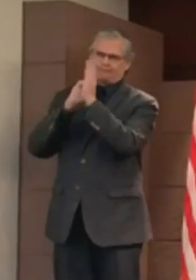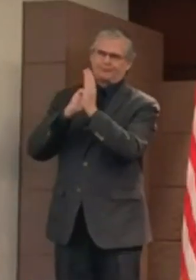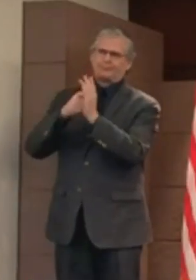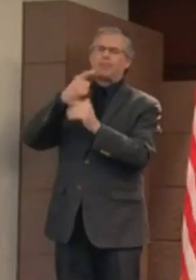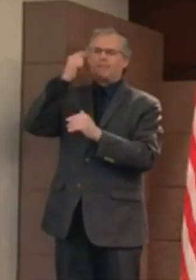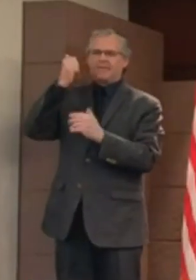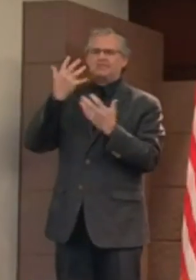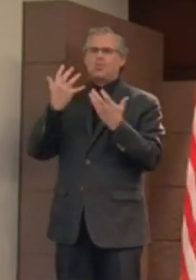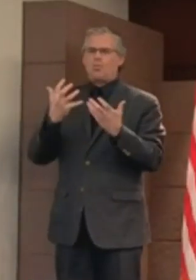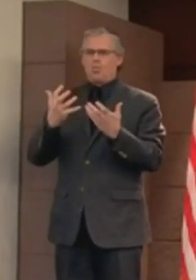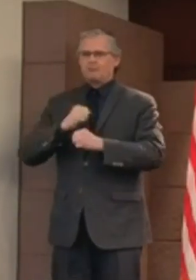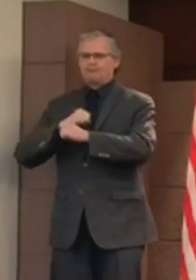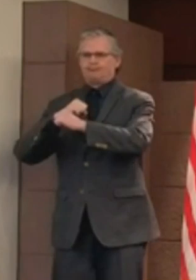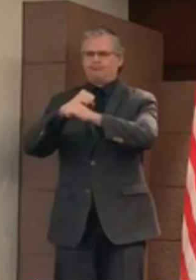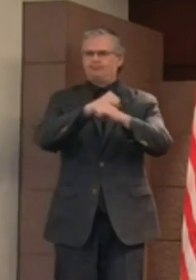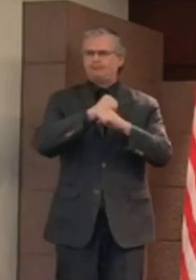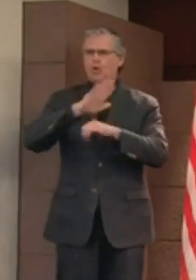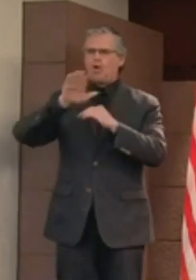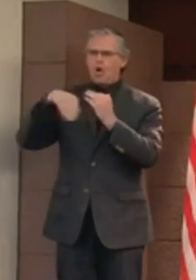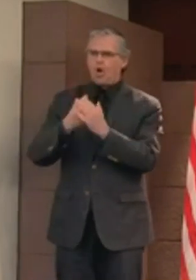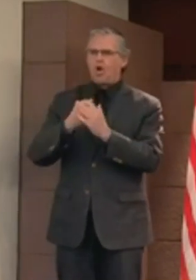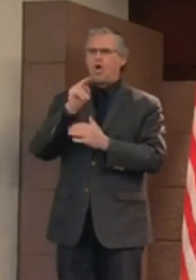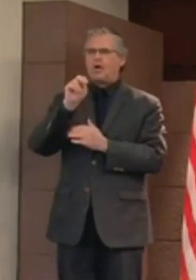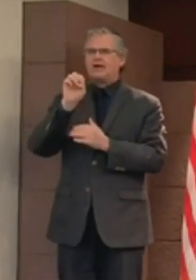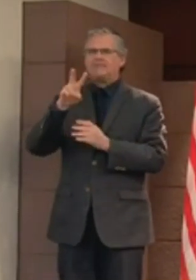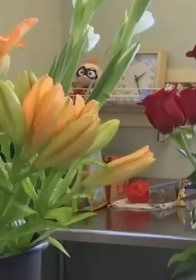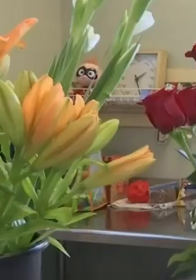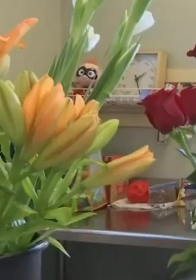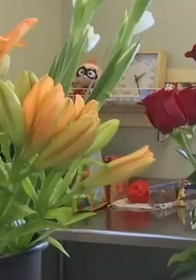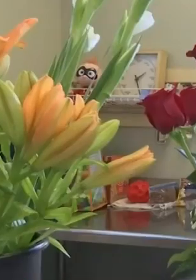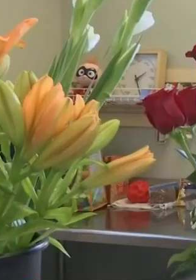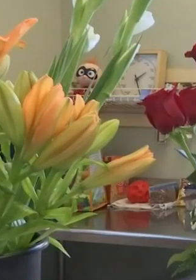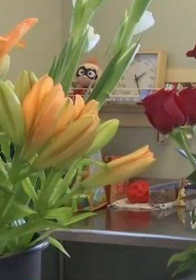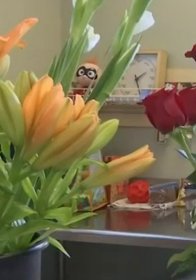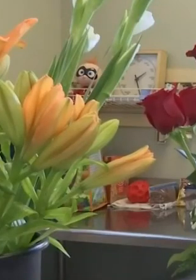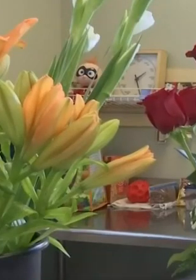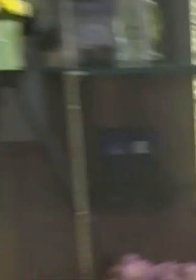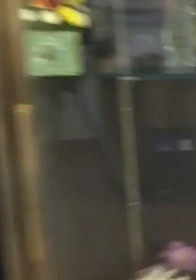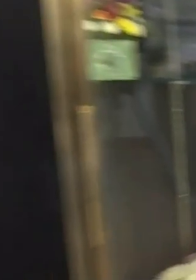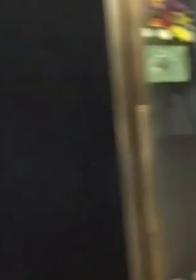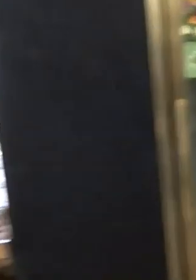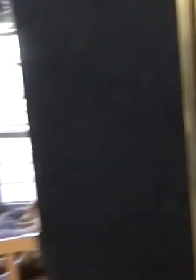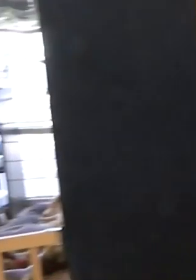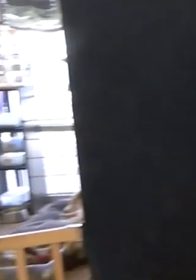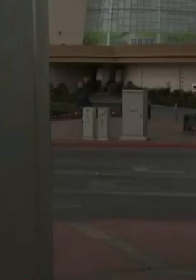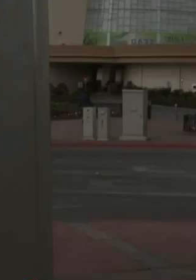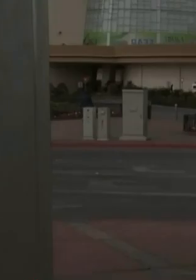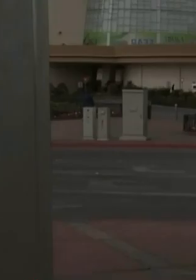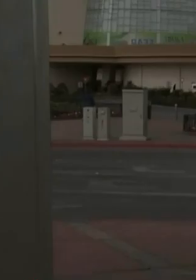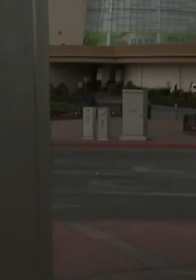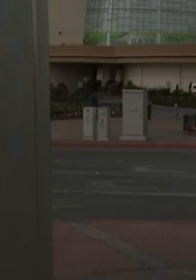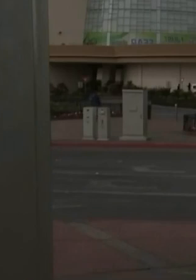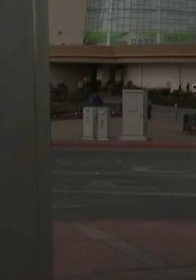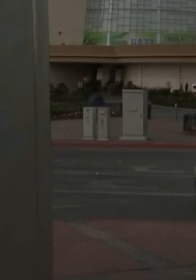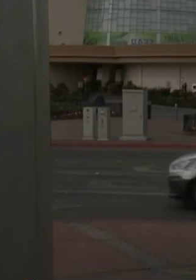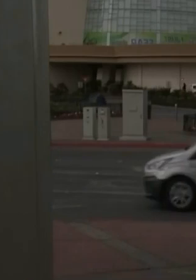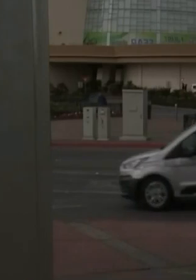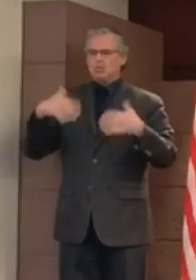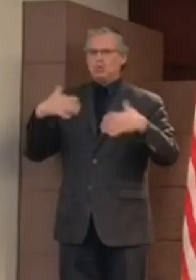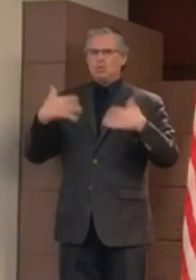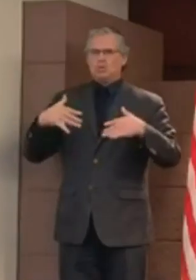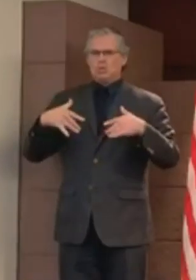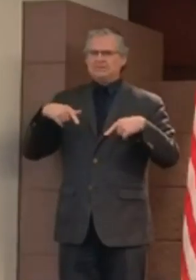only chance at flattening the curve. Now Governor Steve Sisolak is telling other non-essential businesses it's time to close your